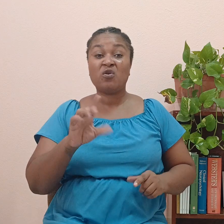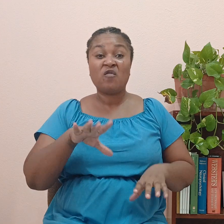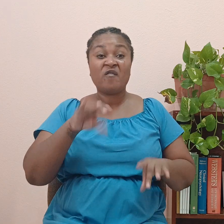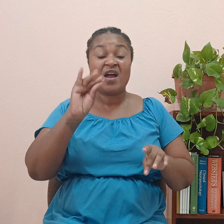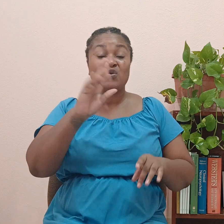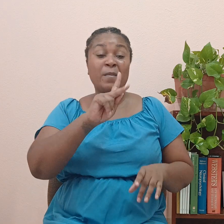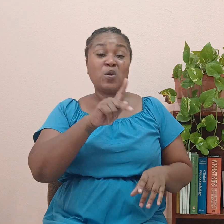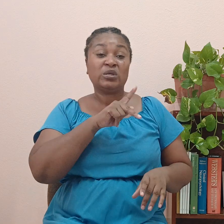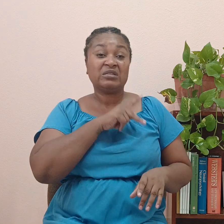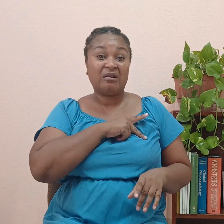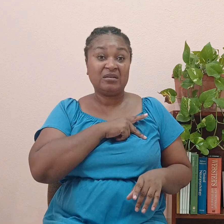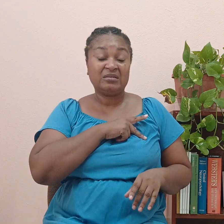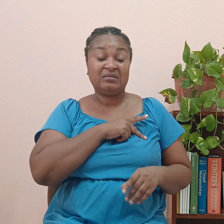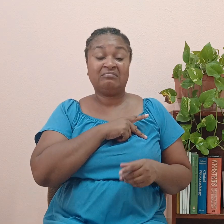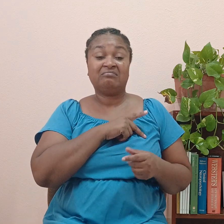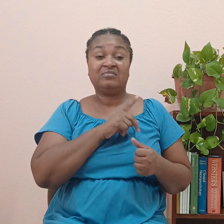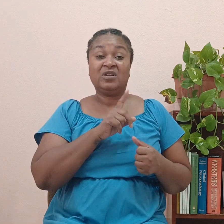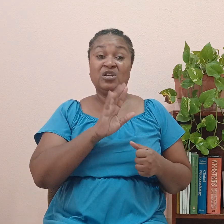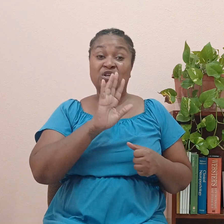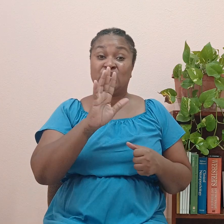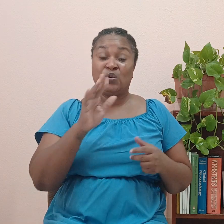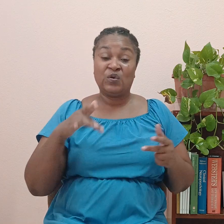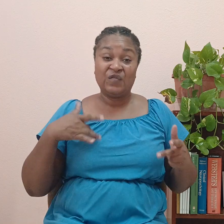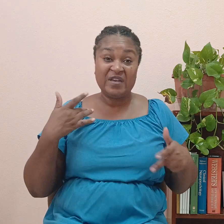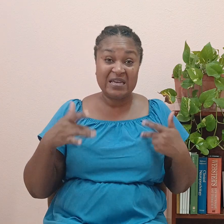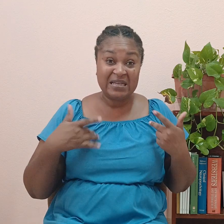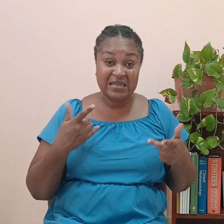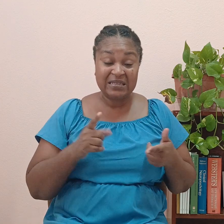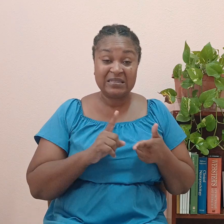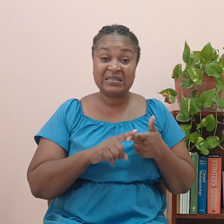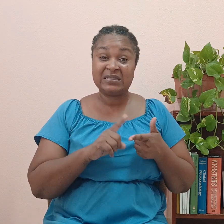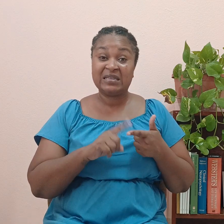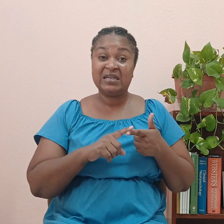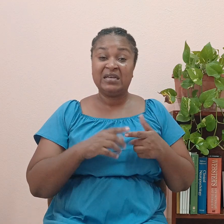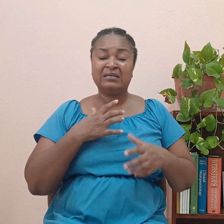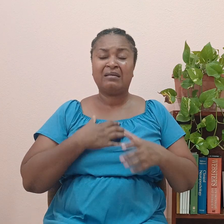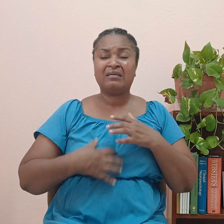One's feelings, desires, will,